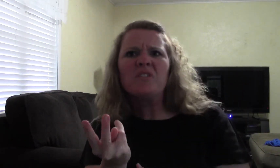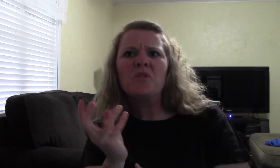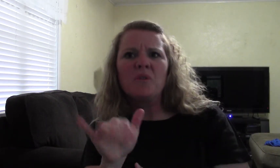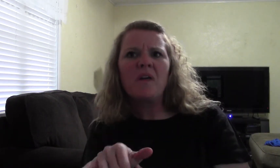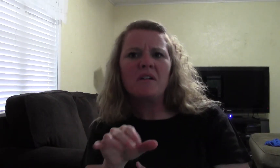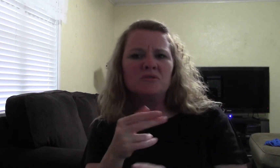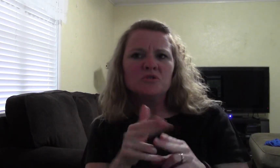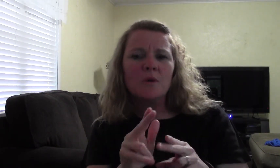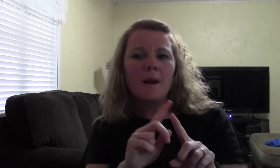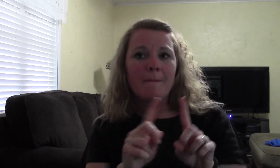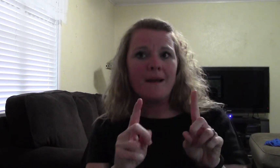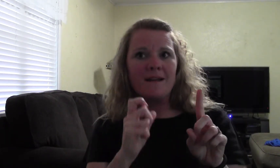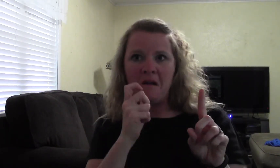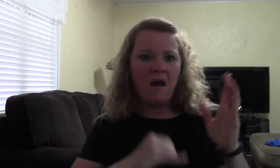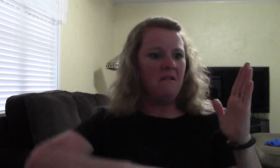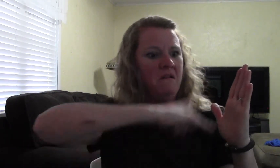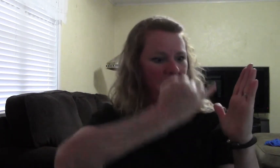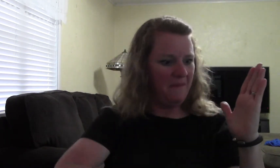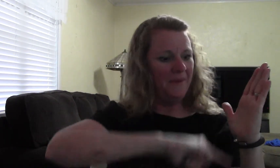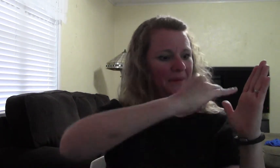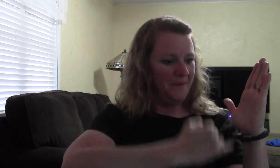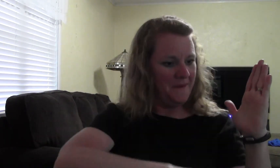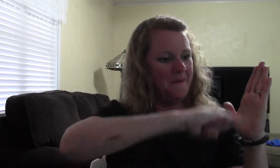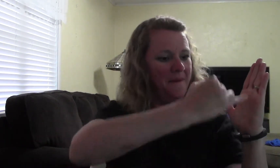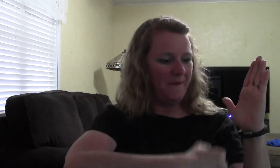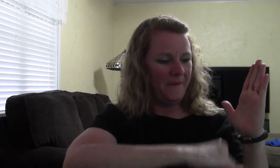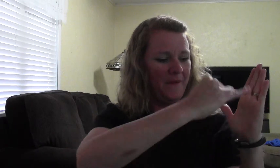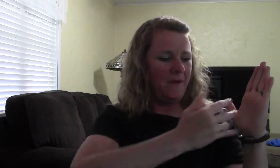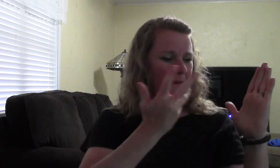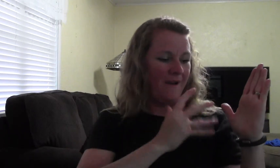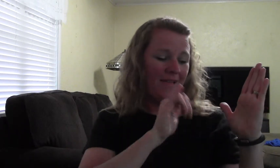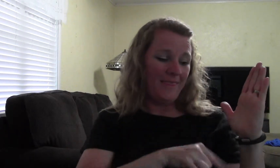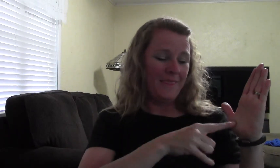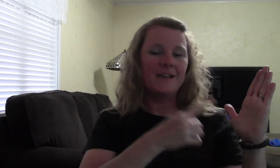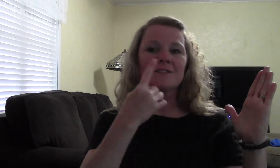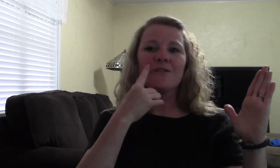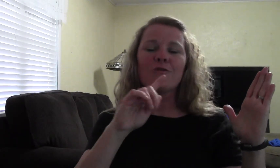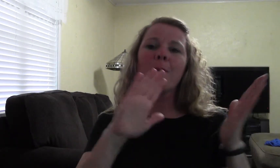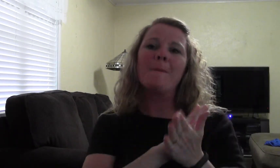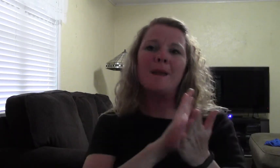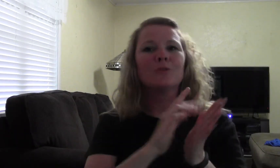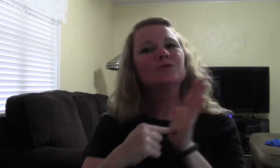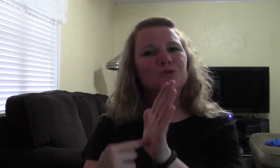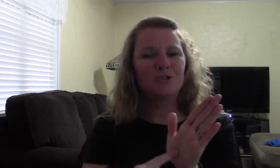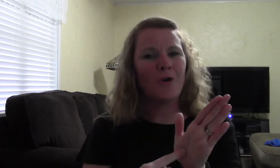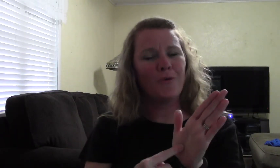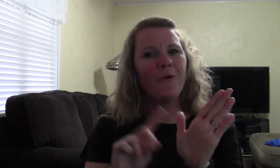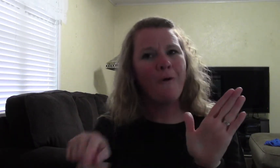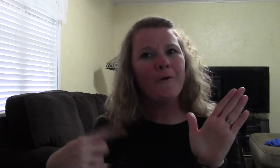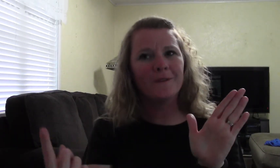wouldn't be this axon zigzag back and forth. They did that for diagrammatic purposes to put it all on the same